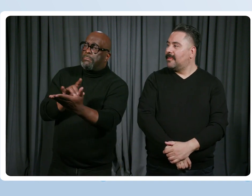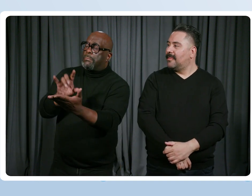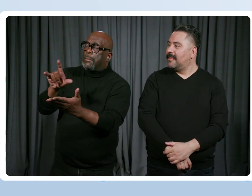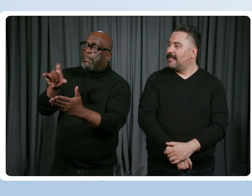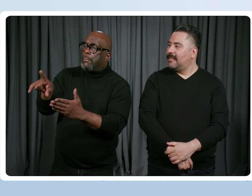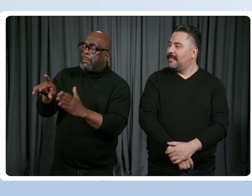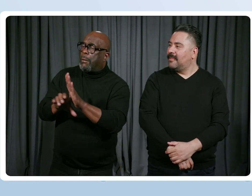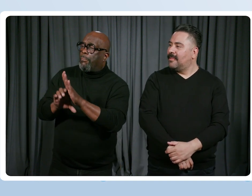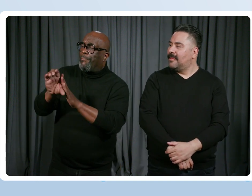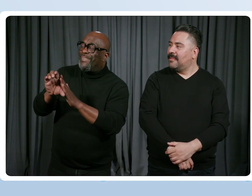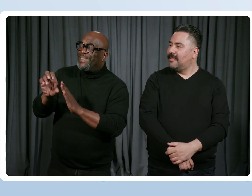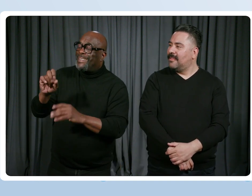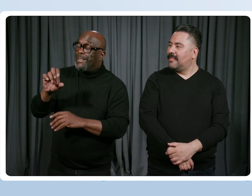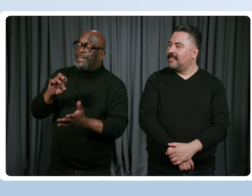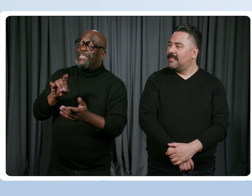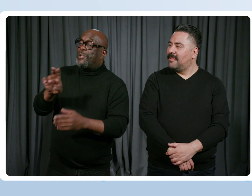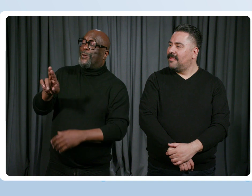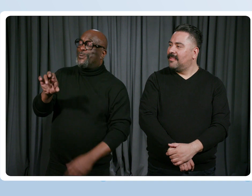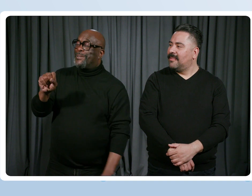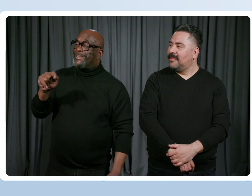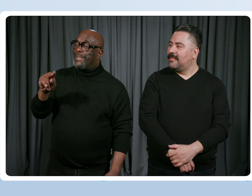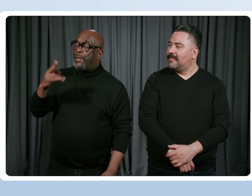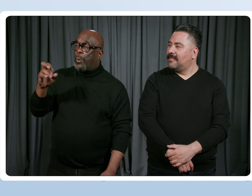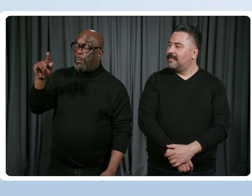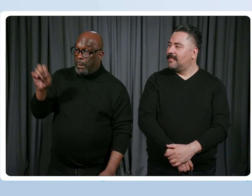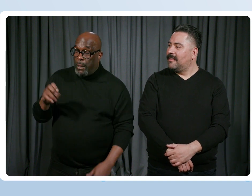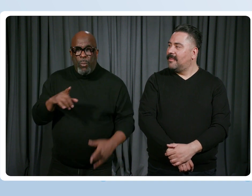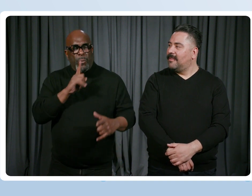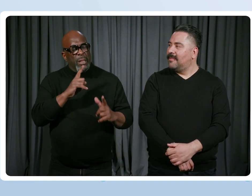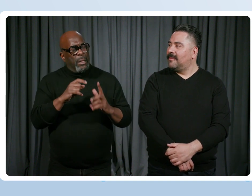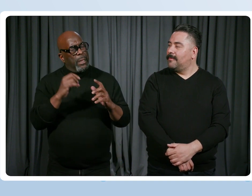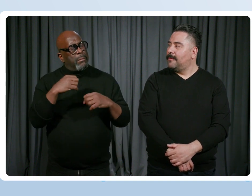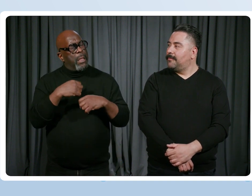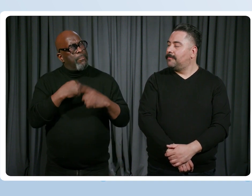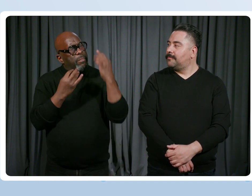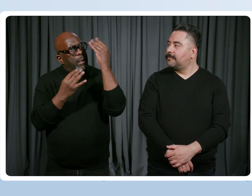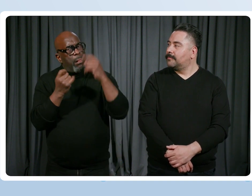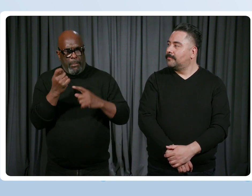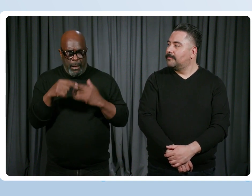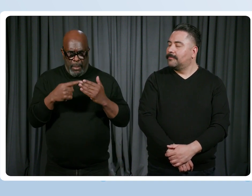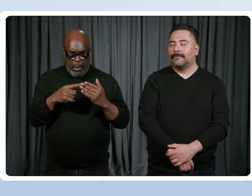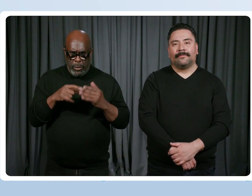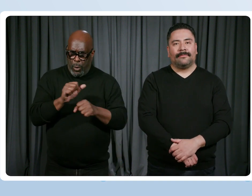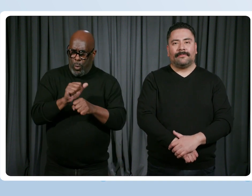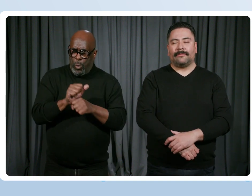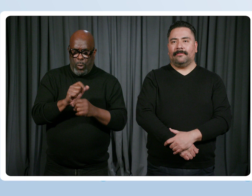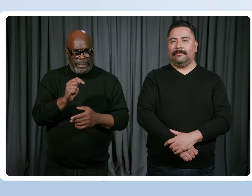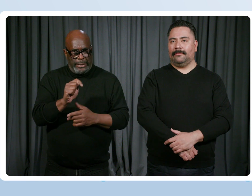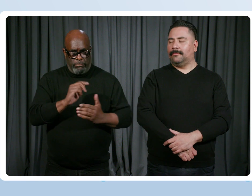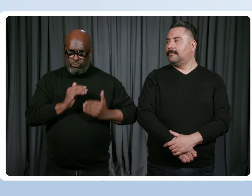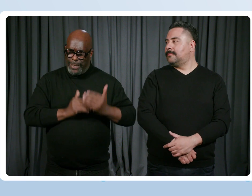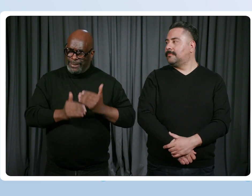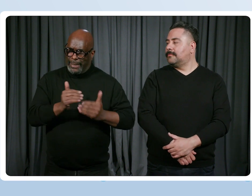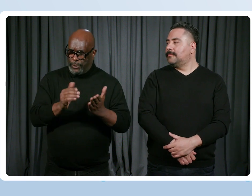Dr. Stanhope? Well, this was just sort of making me think a little bit about the OT process that we